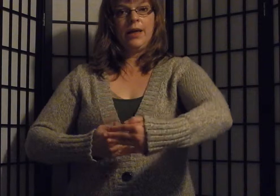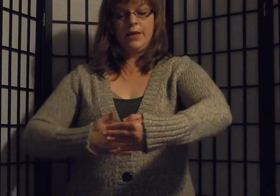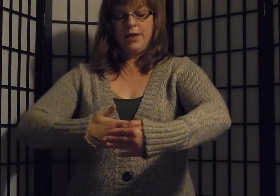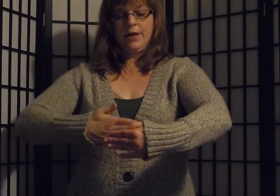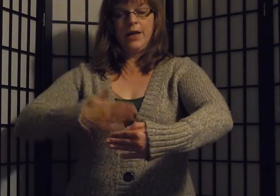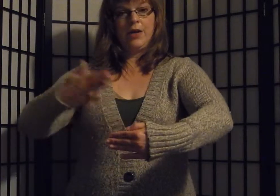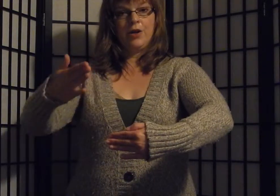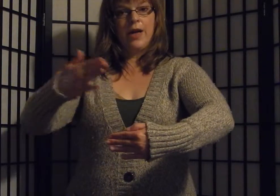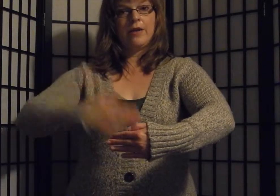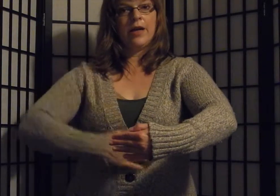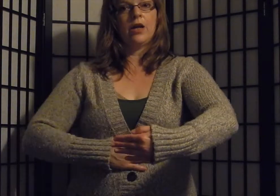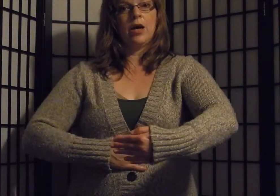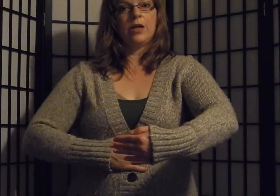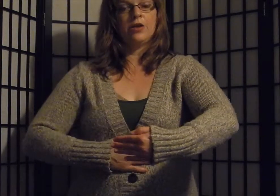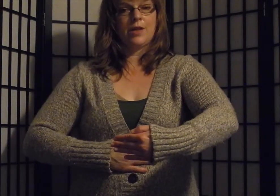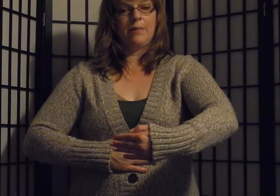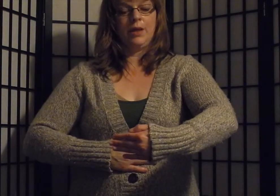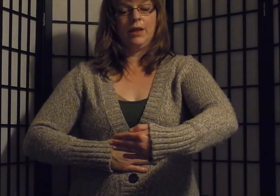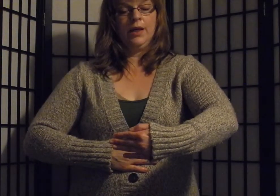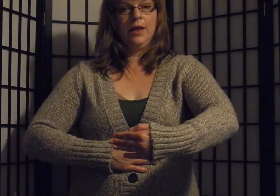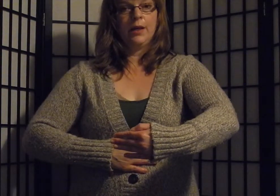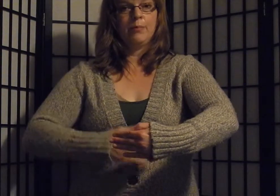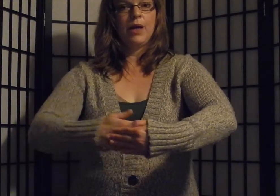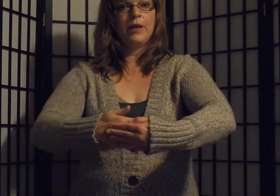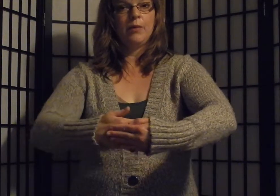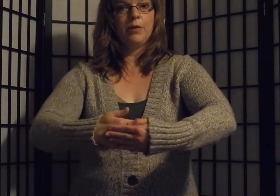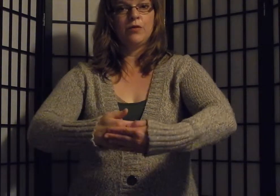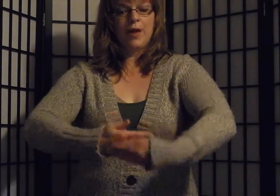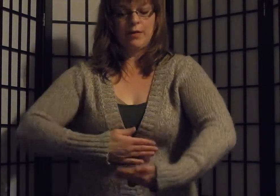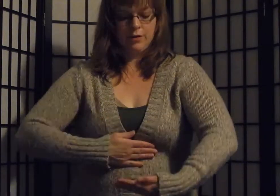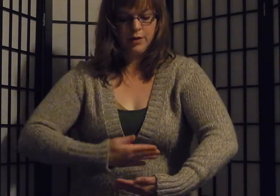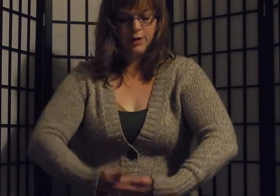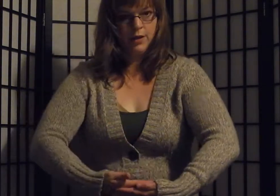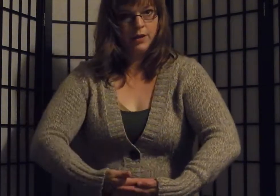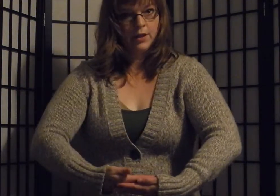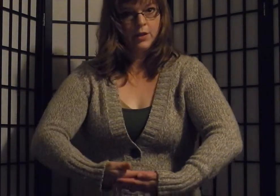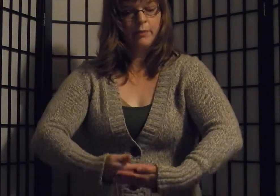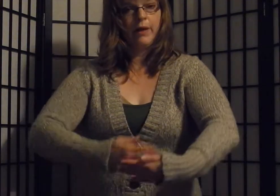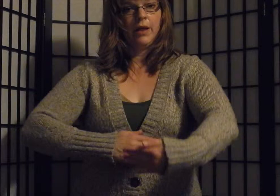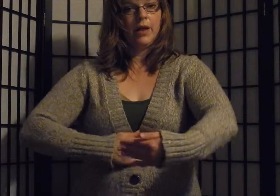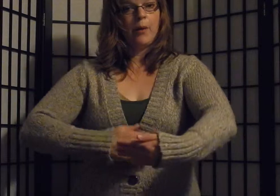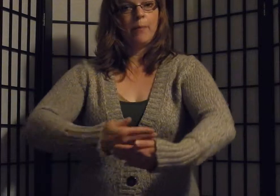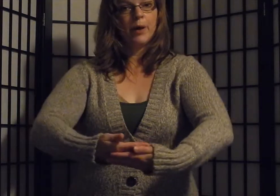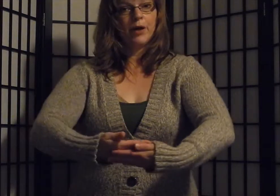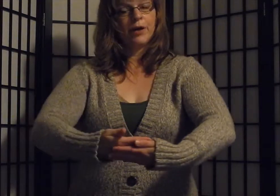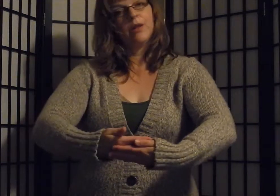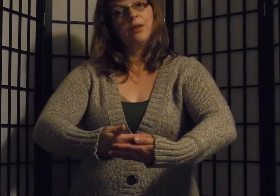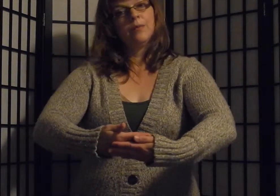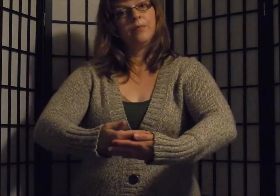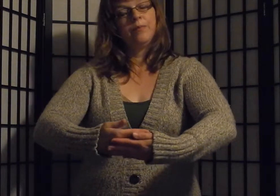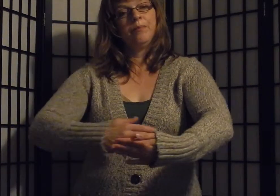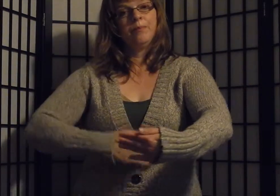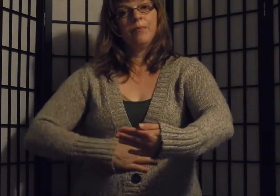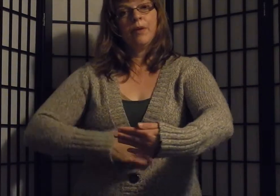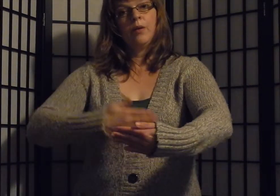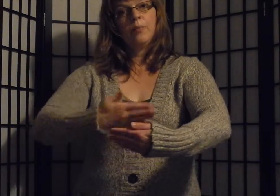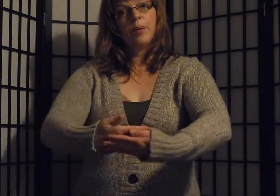Hand here, and your other hand on your tummy, and then it moves out to meet it. Birth.